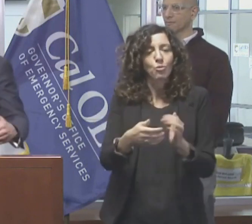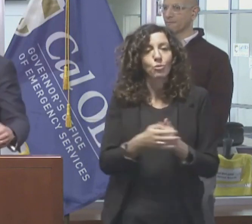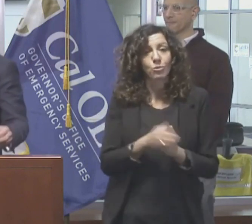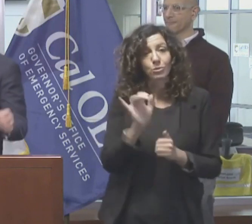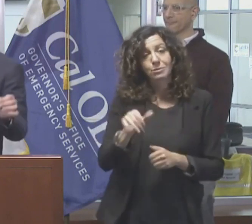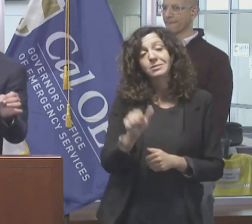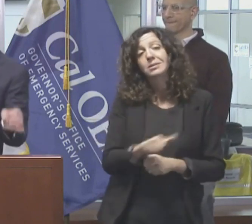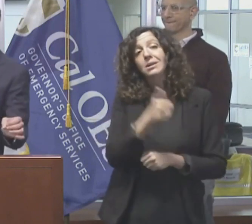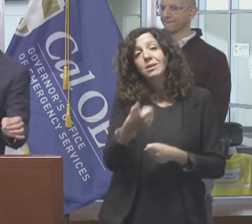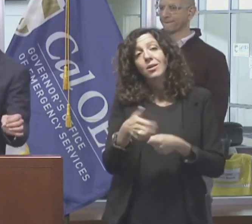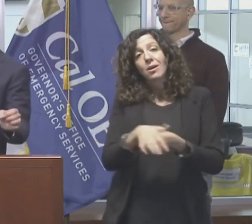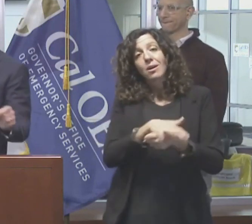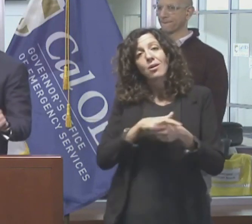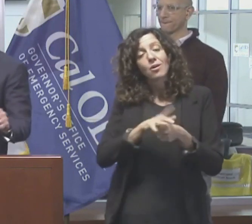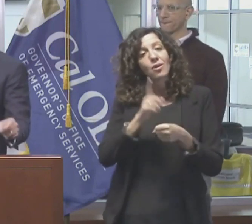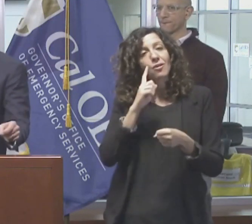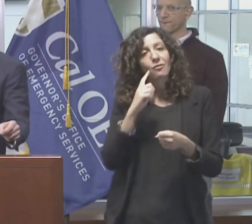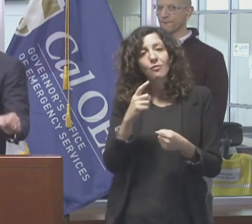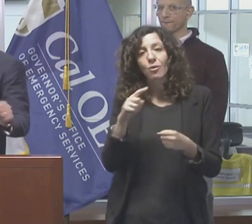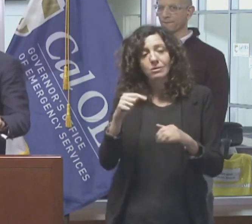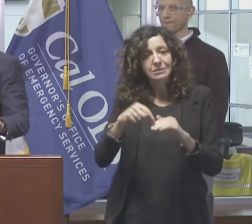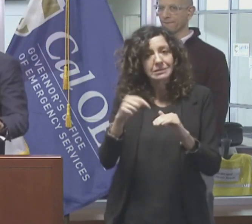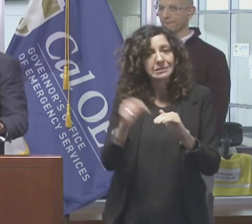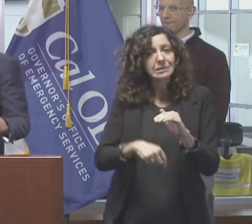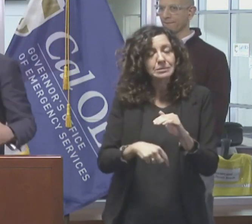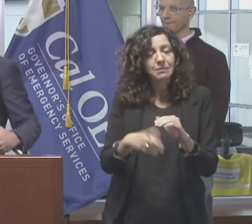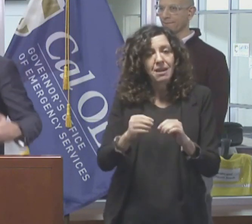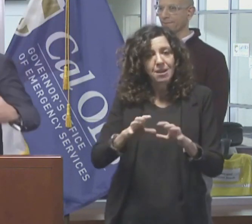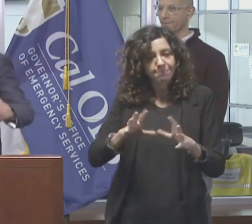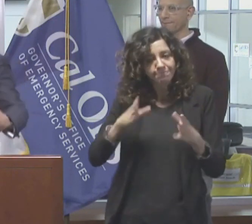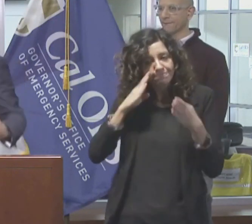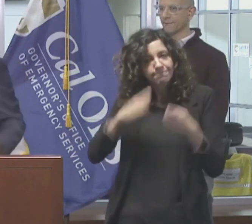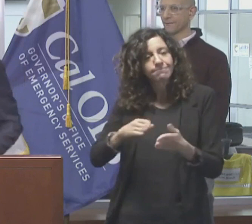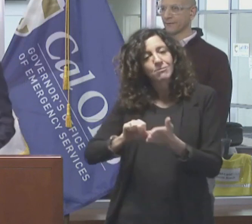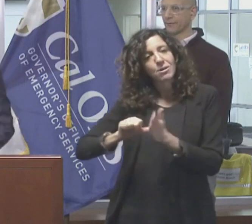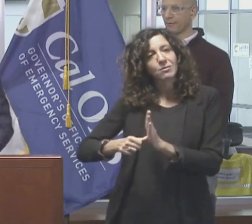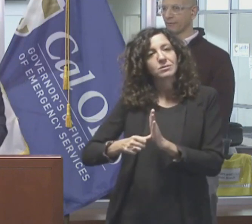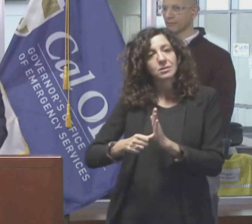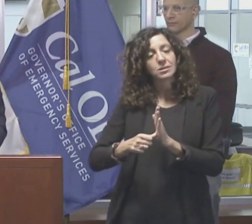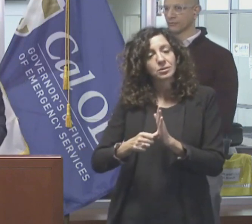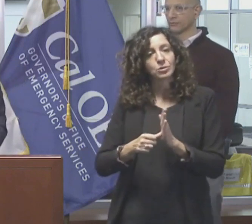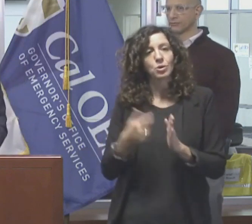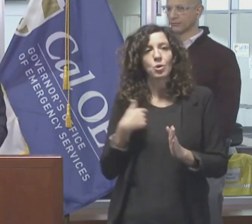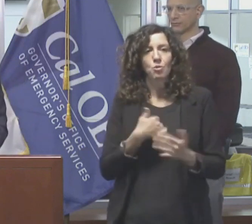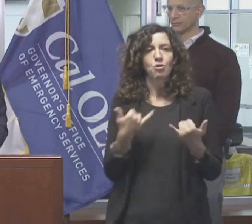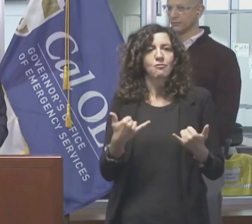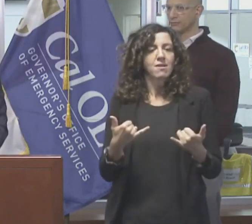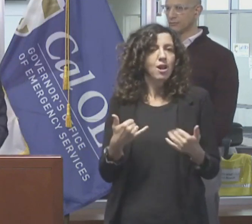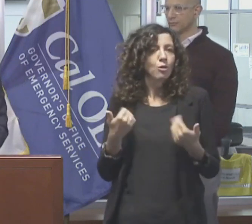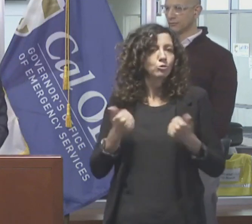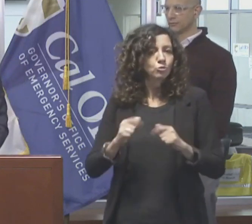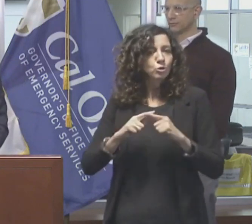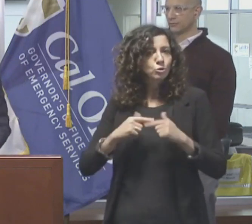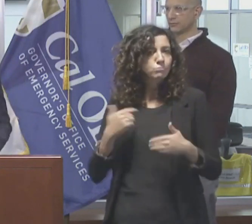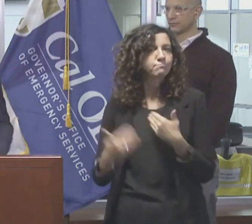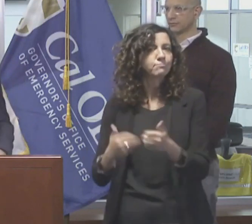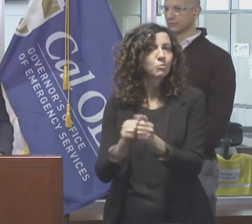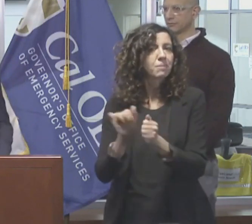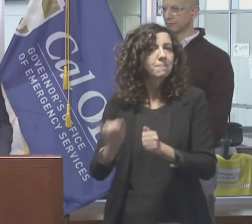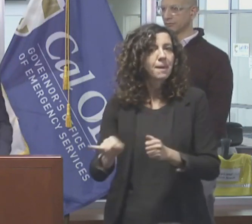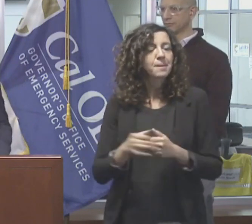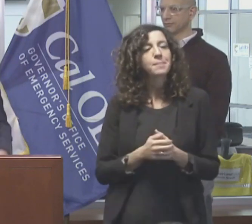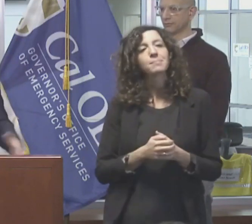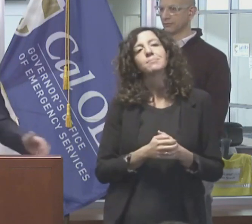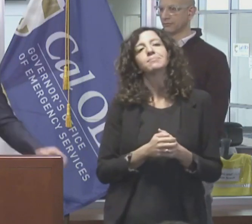another area of deep and disproportionate emphasis that also we are advancing as a directive. As it relates